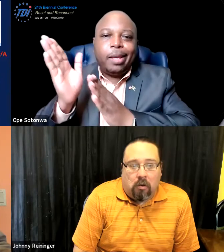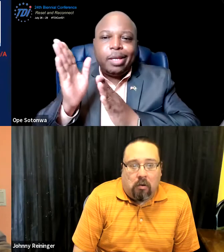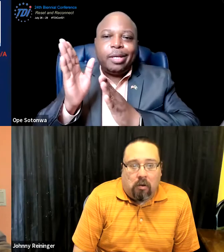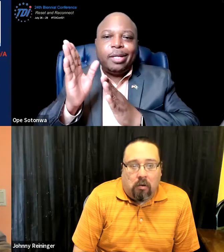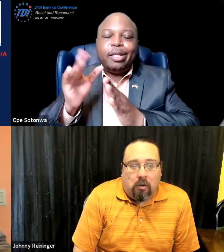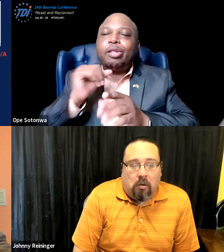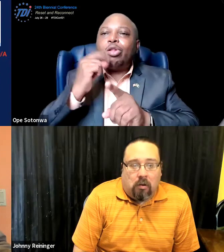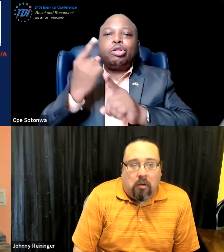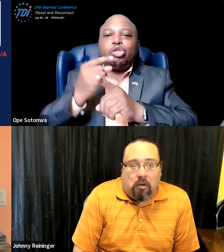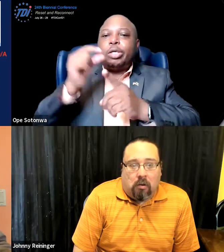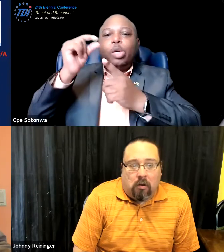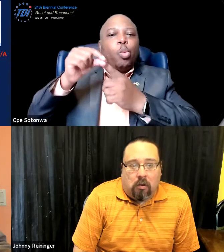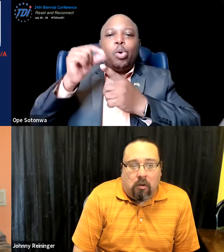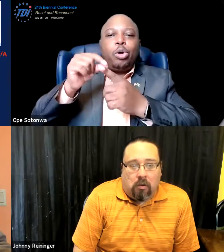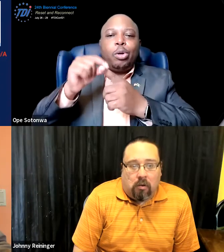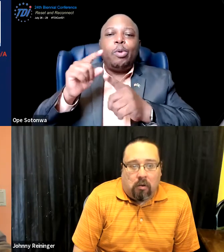policy plan.